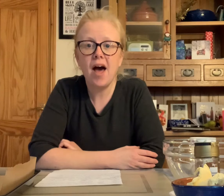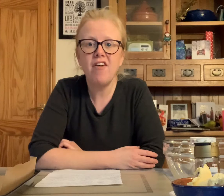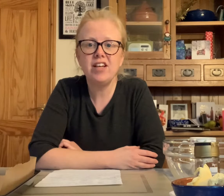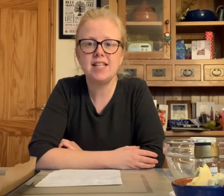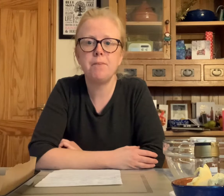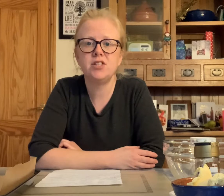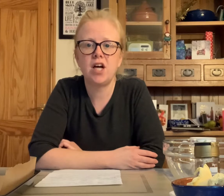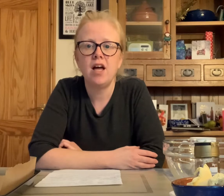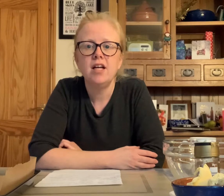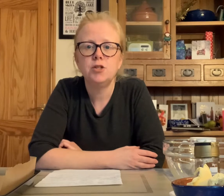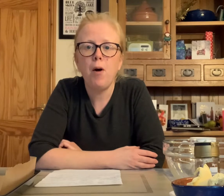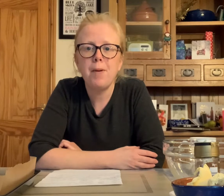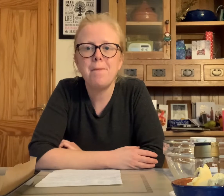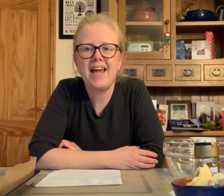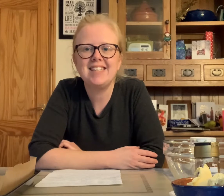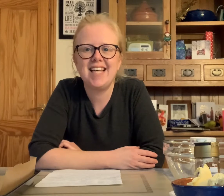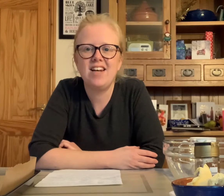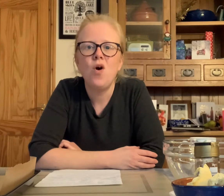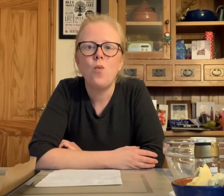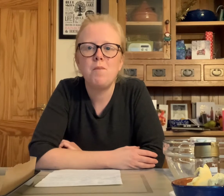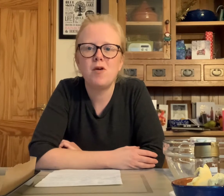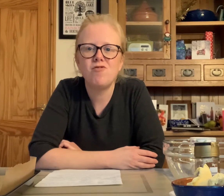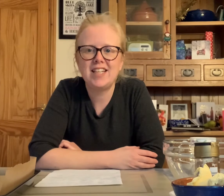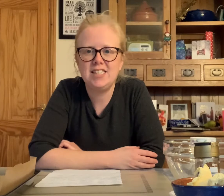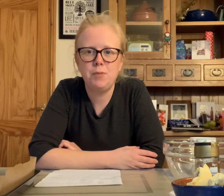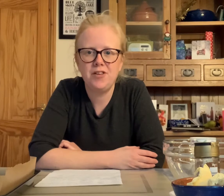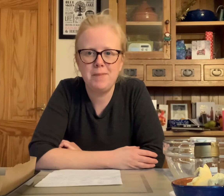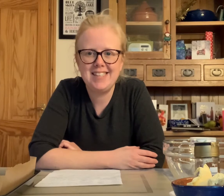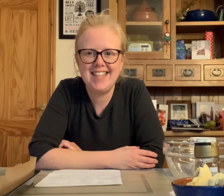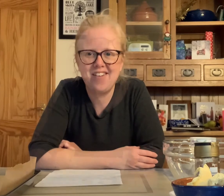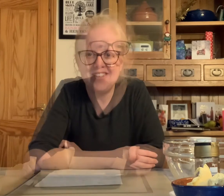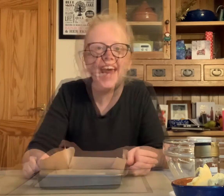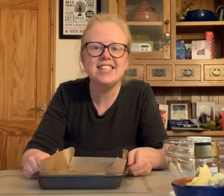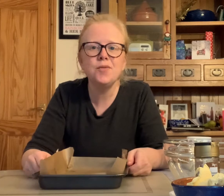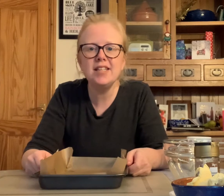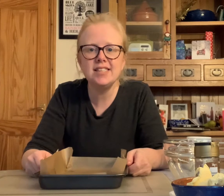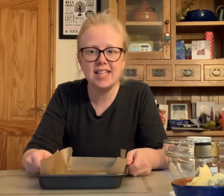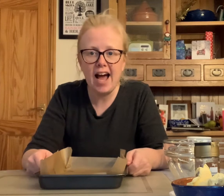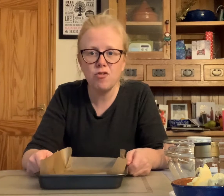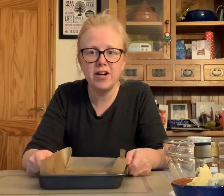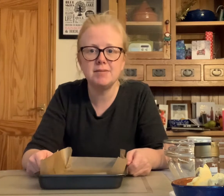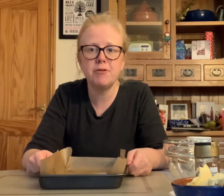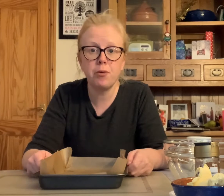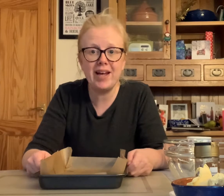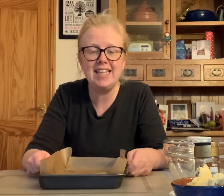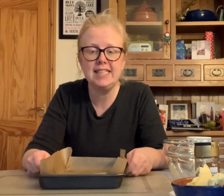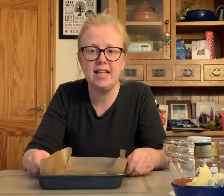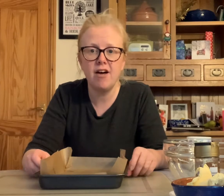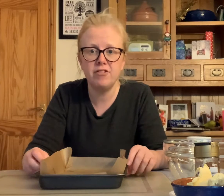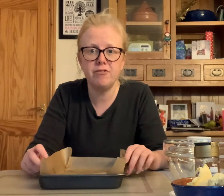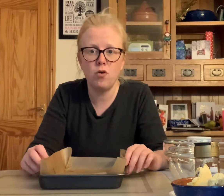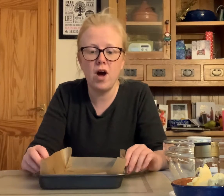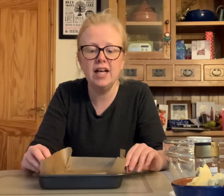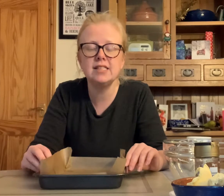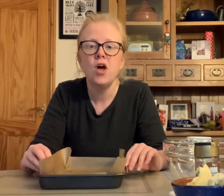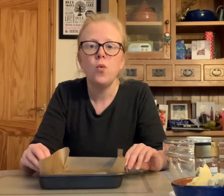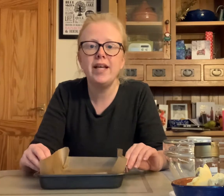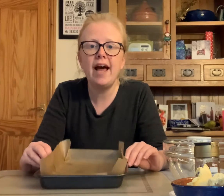perfect temperature to pop our bakes in when we're ready to put them into the oven. Okay, so once our grown-ups have preheated the oven for us, we now need